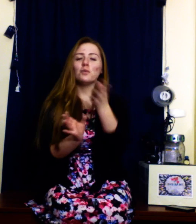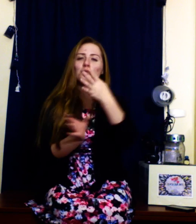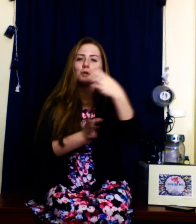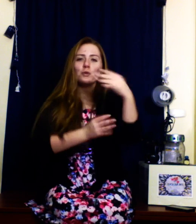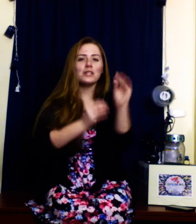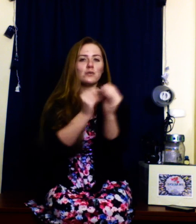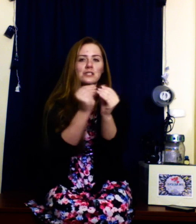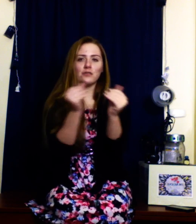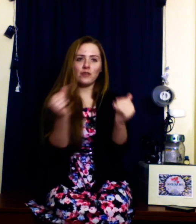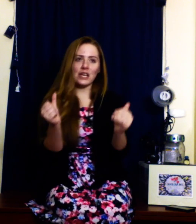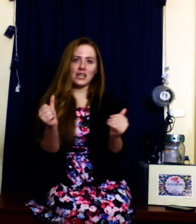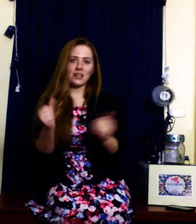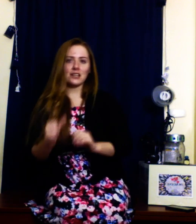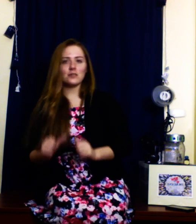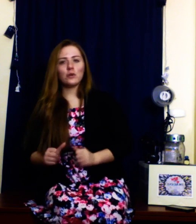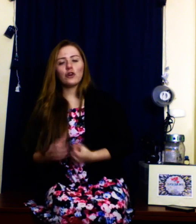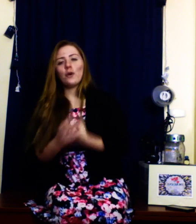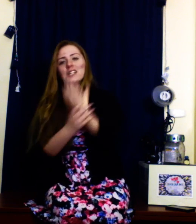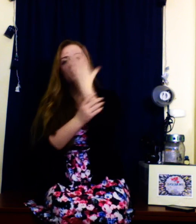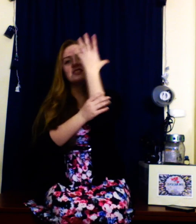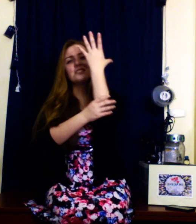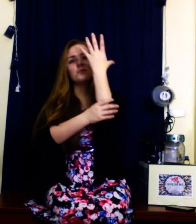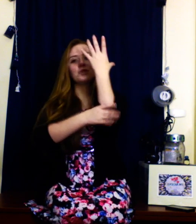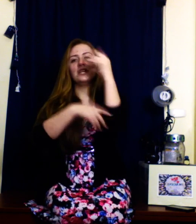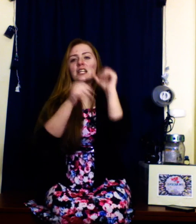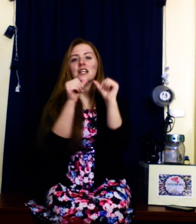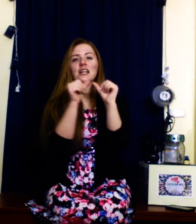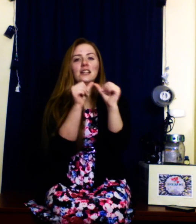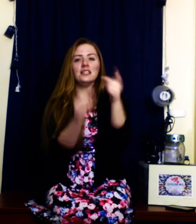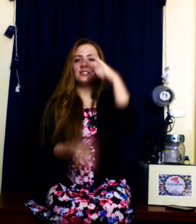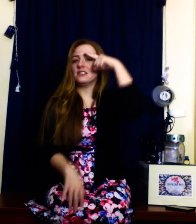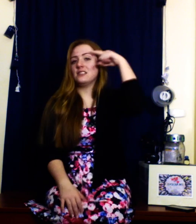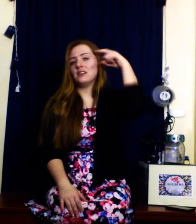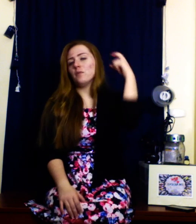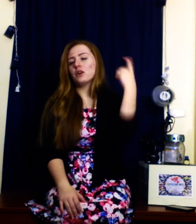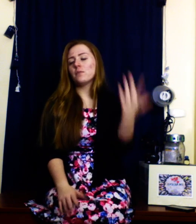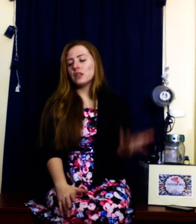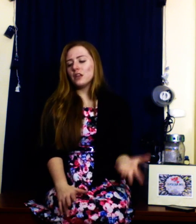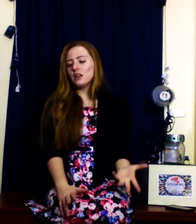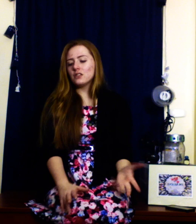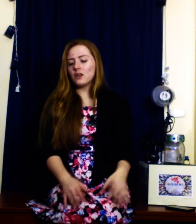blue wind, was fading because we're going into spring and into summer. So,